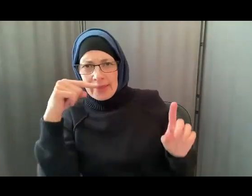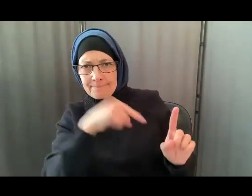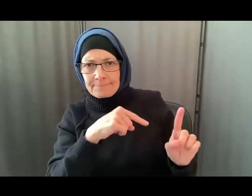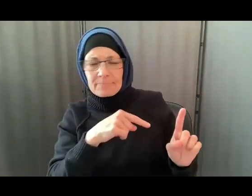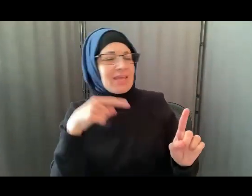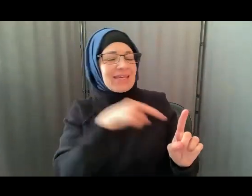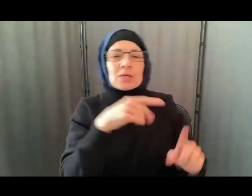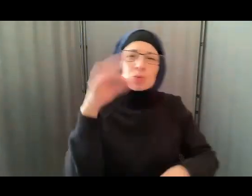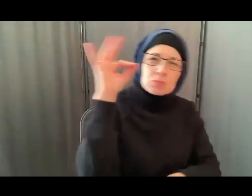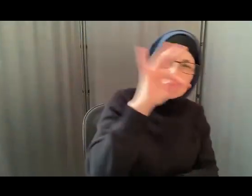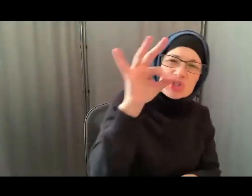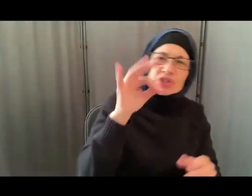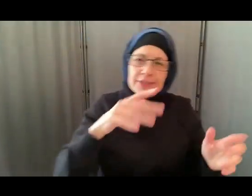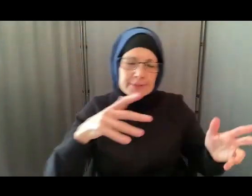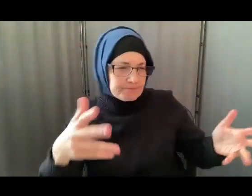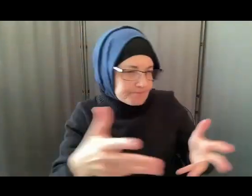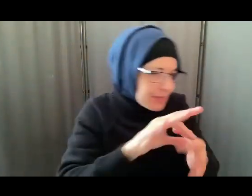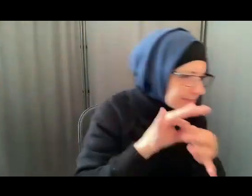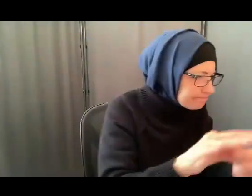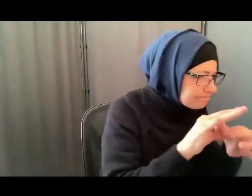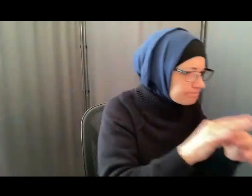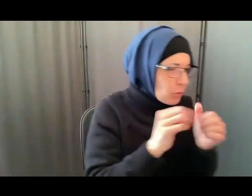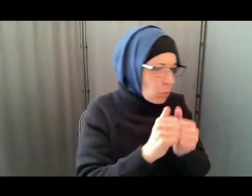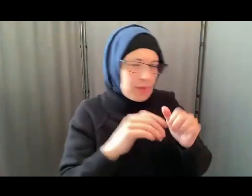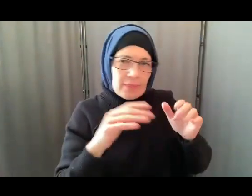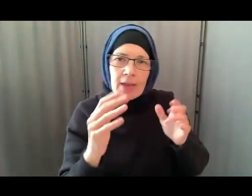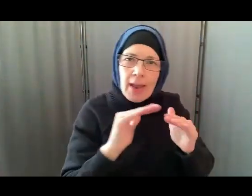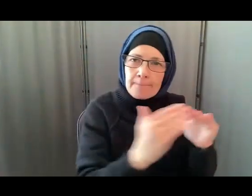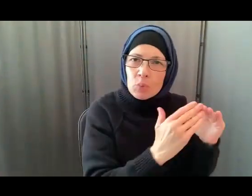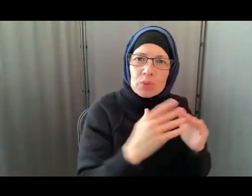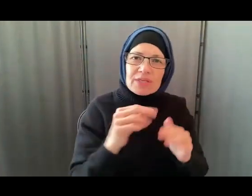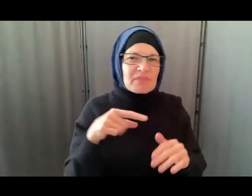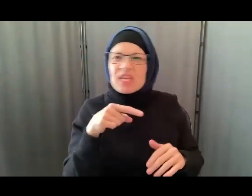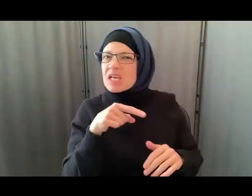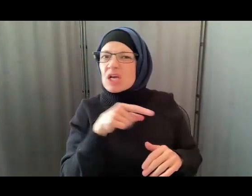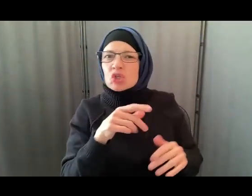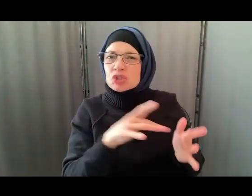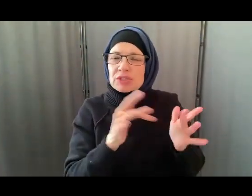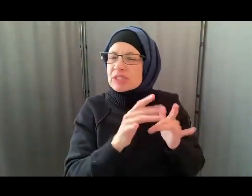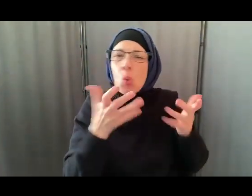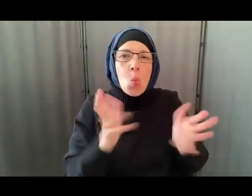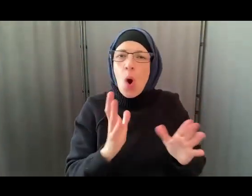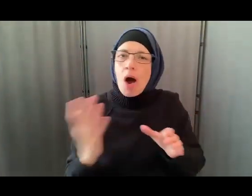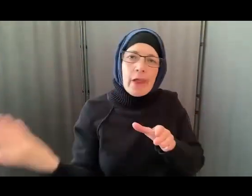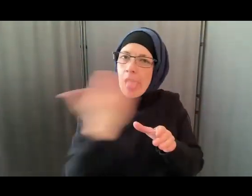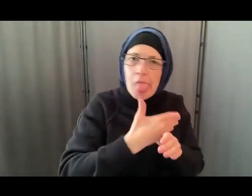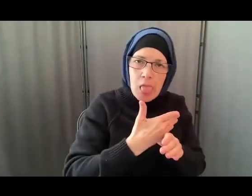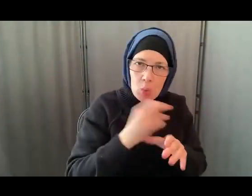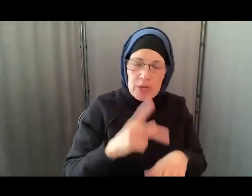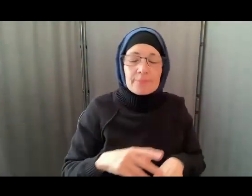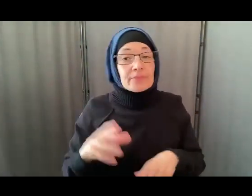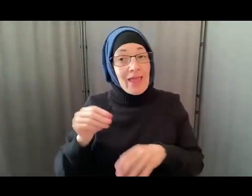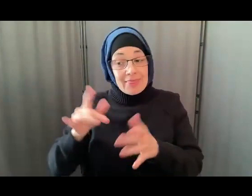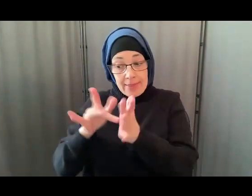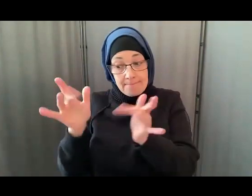to be interrupted. So the Bible claims, and I use this word deliberately,